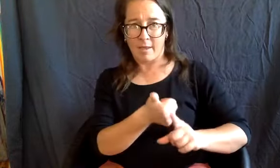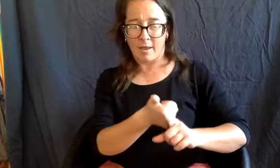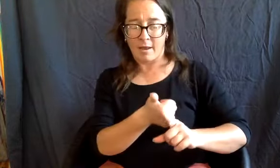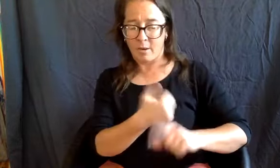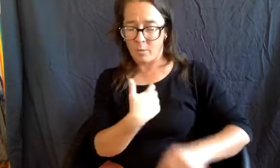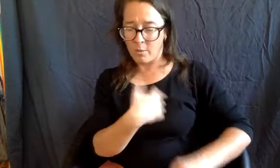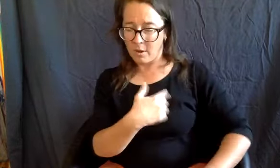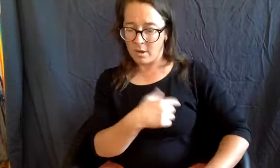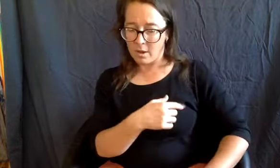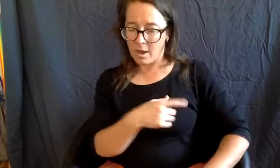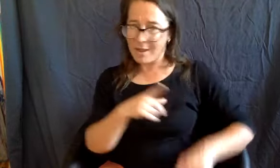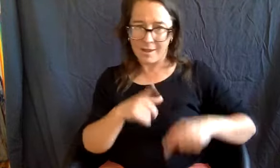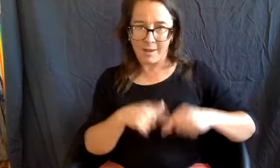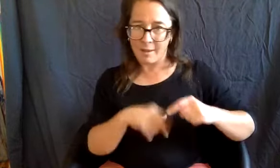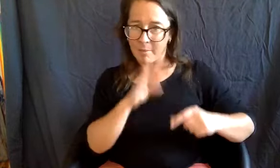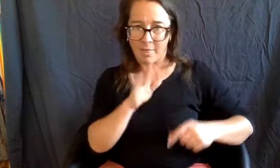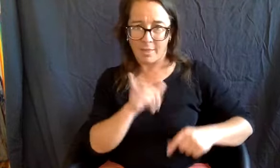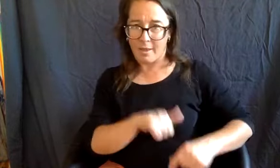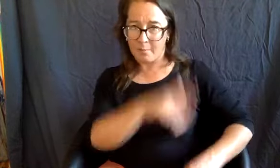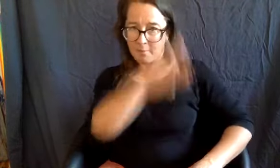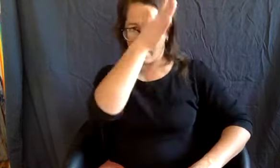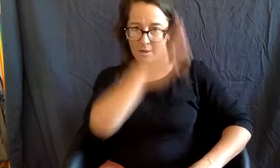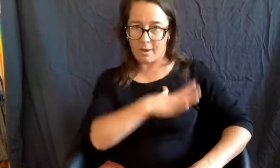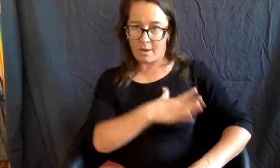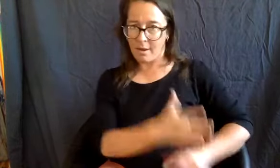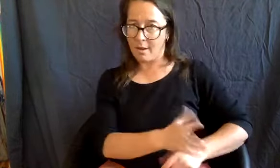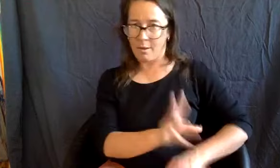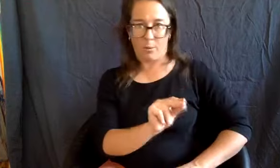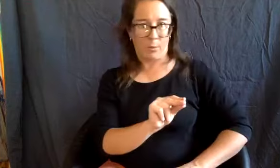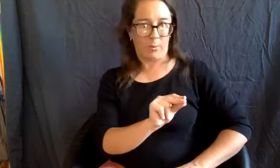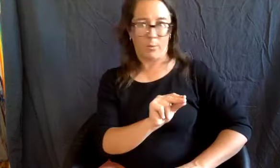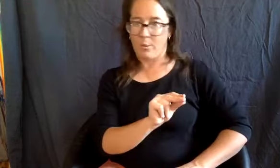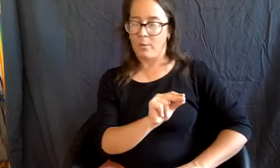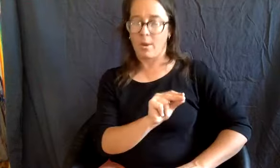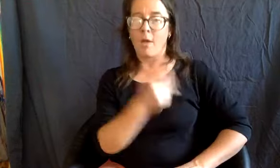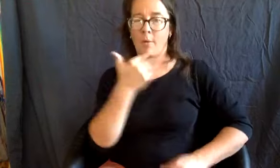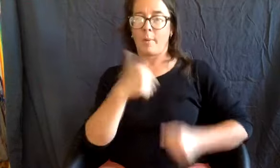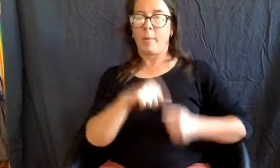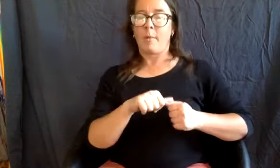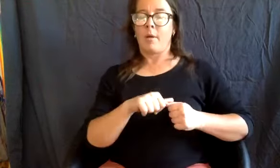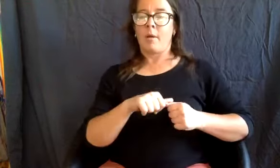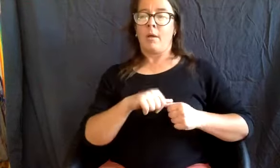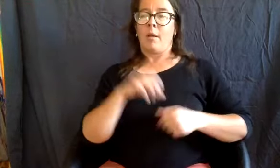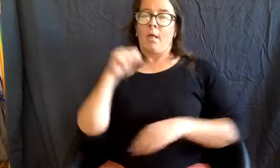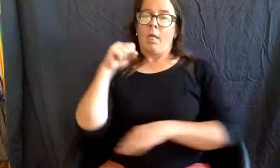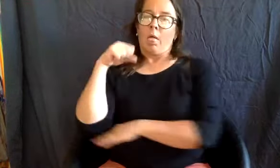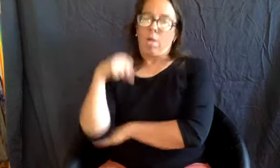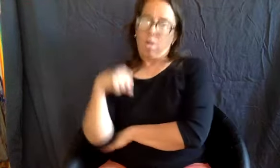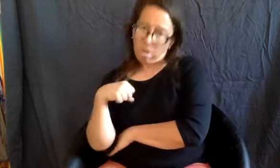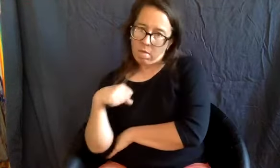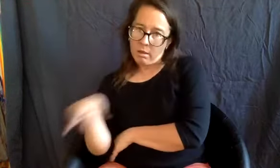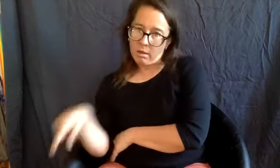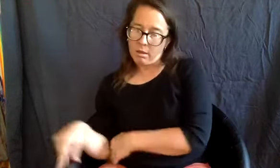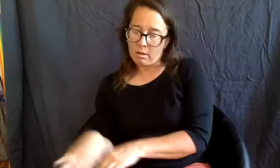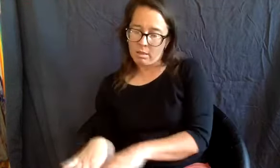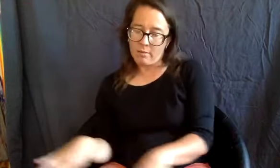TV screen. I could finally see myself. Not necessarily how I looked, but see me and everything I had